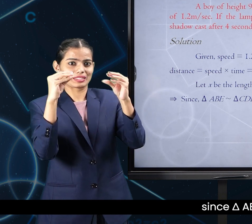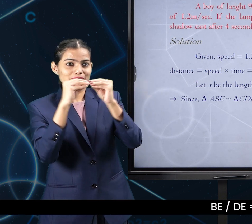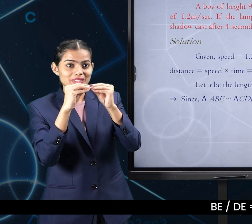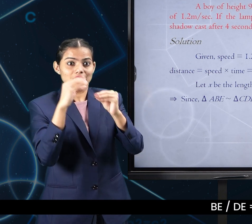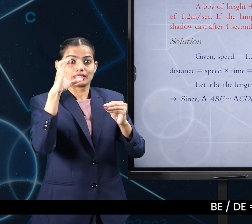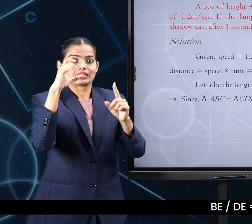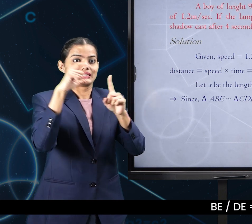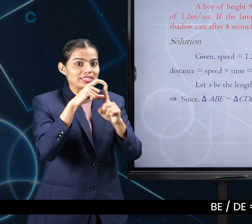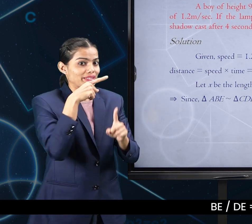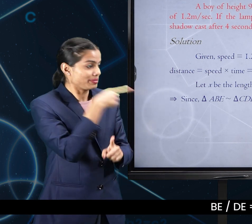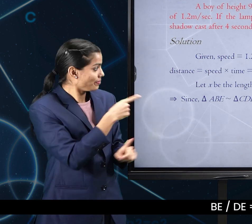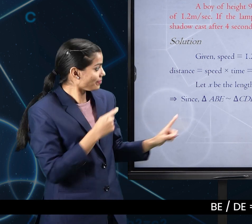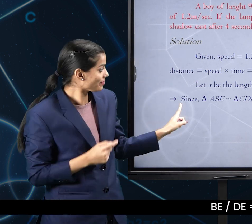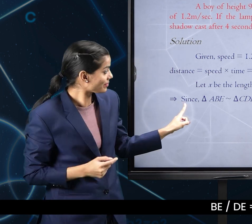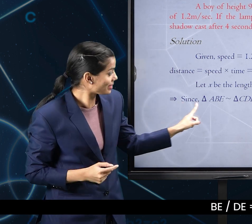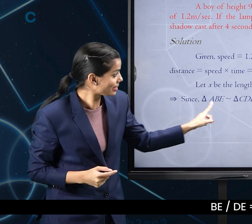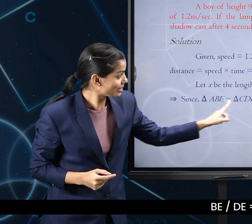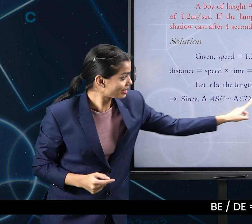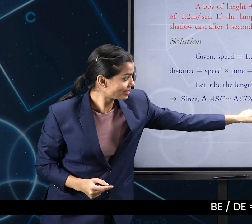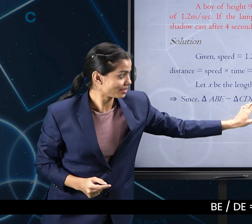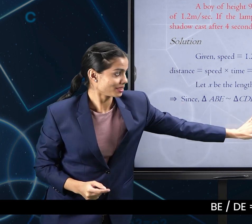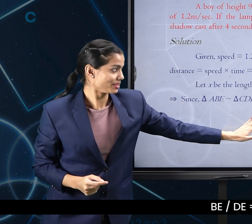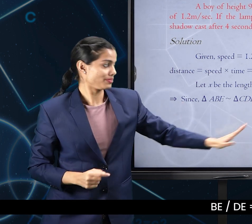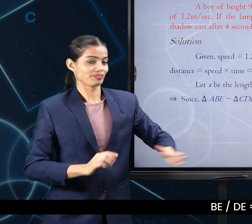Be by DE is equal to AB by CD.